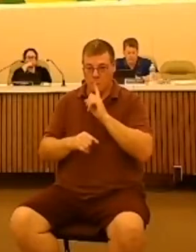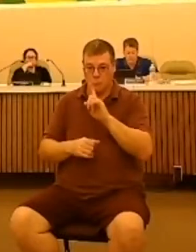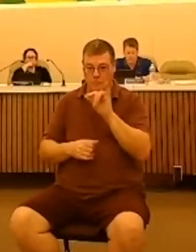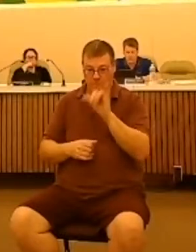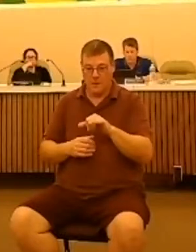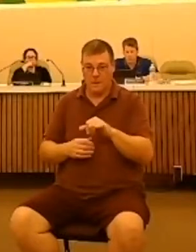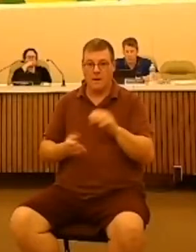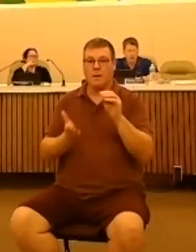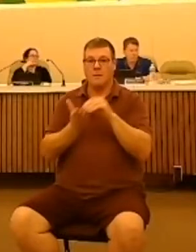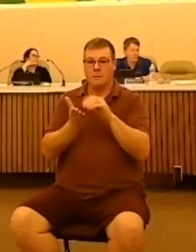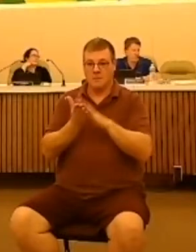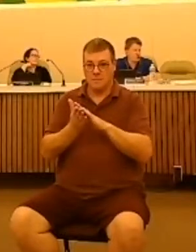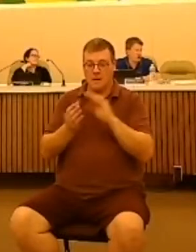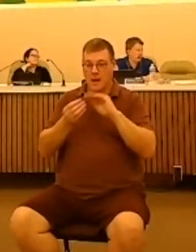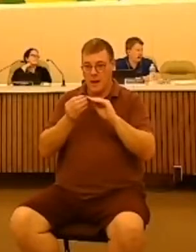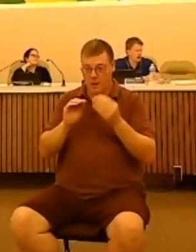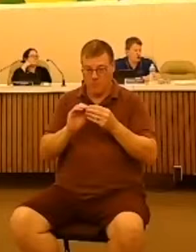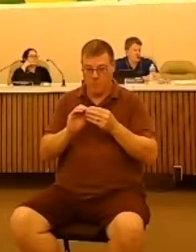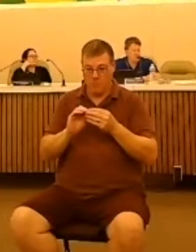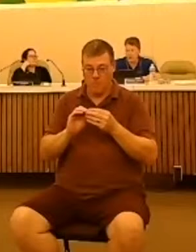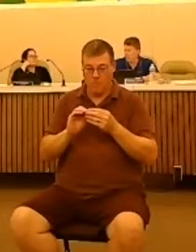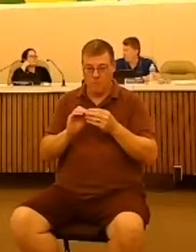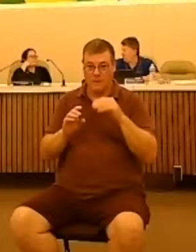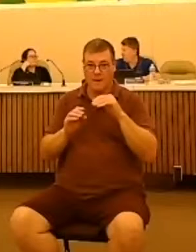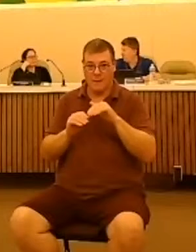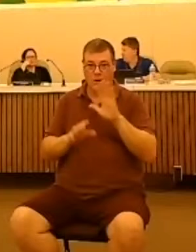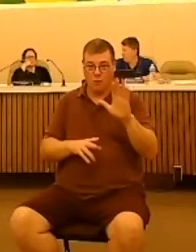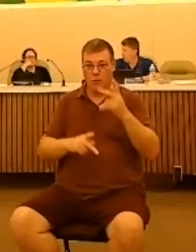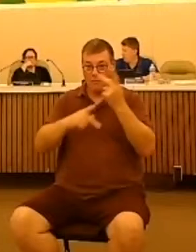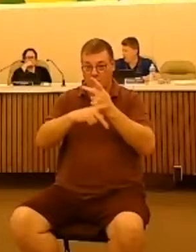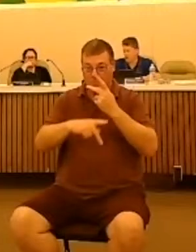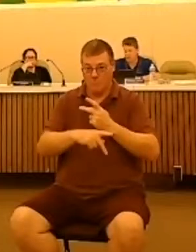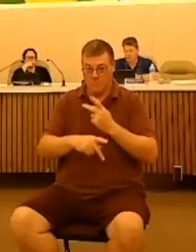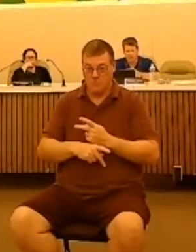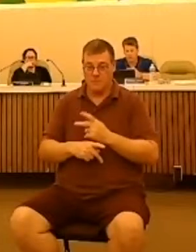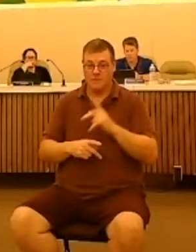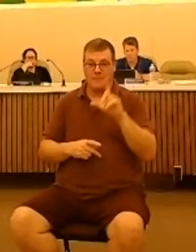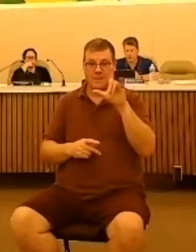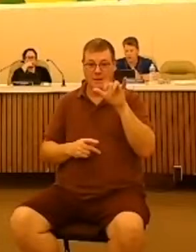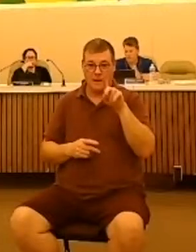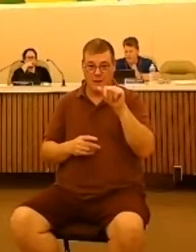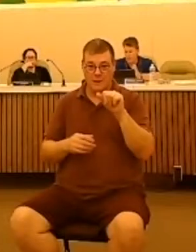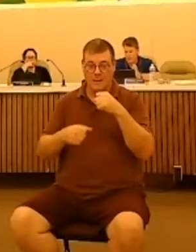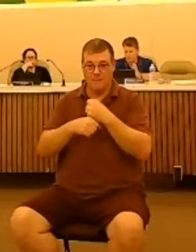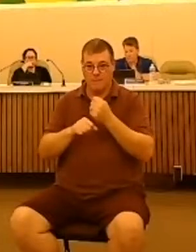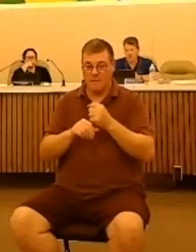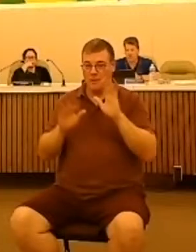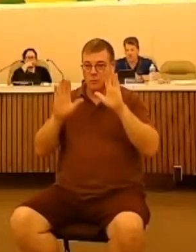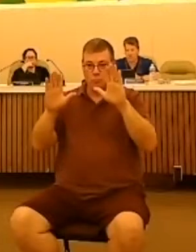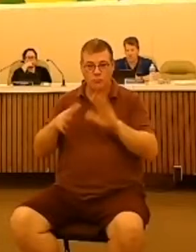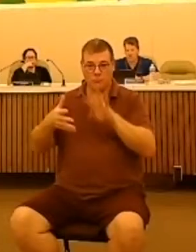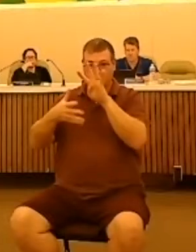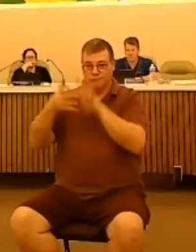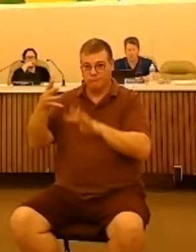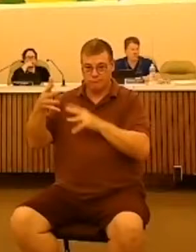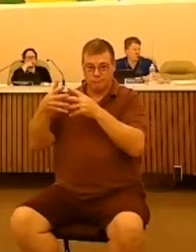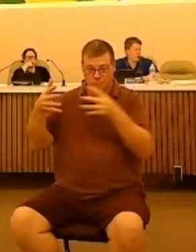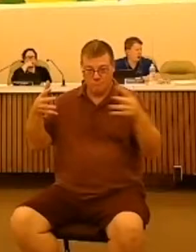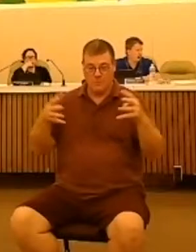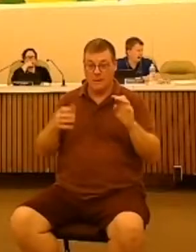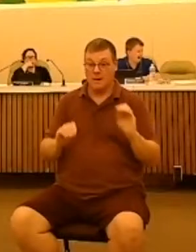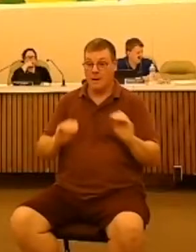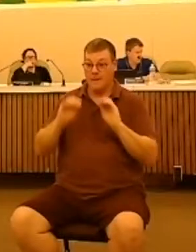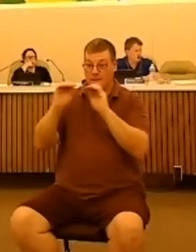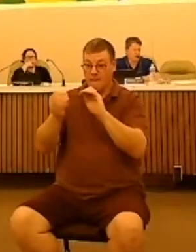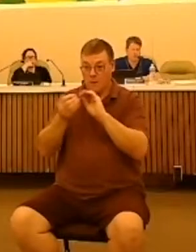She put those numbers basically in her calculations for the budget. Linda's created this great spreadsheet that she just puts those